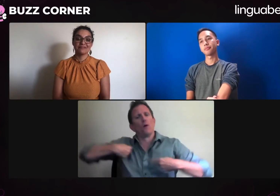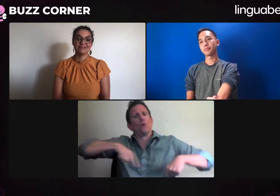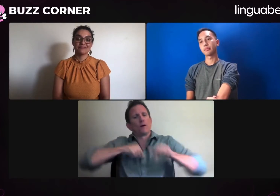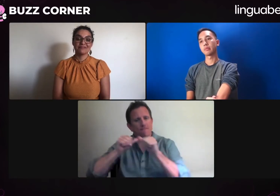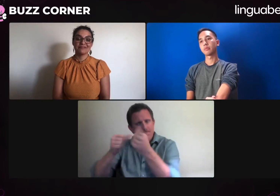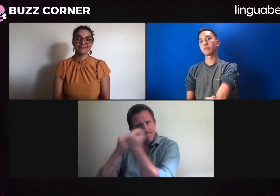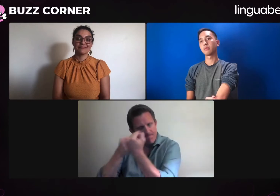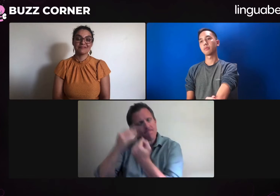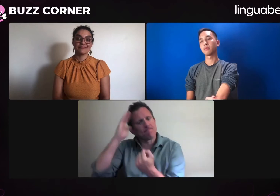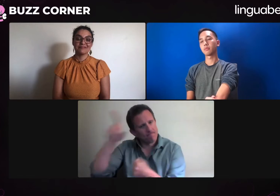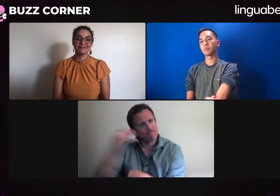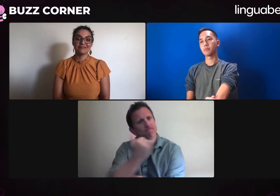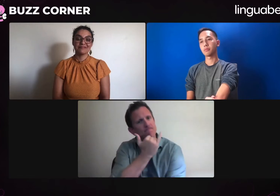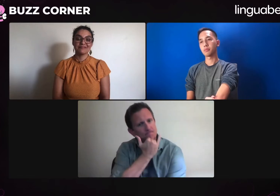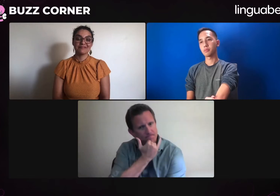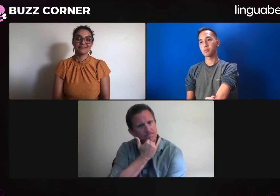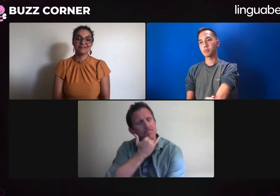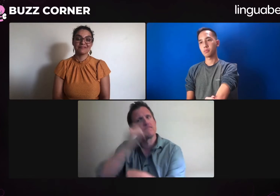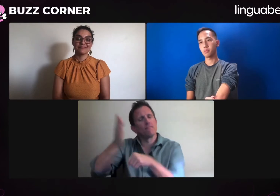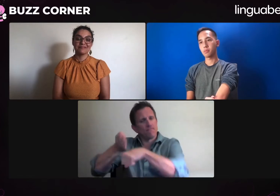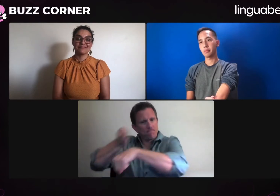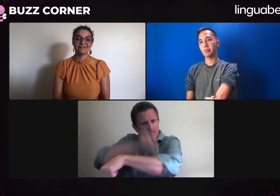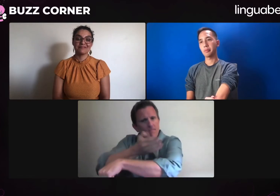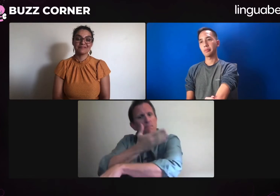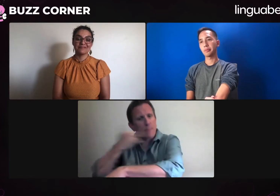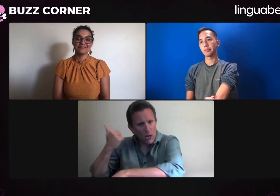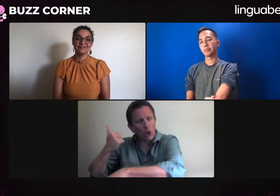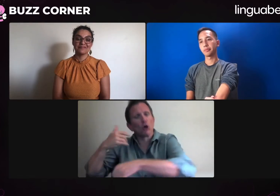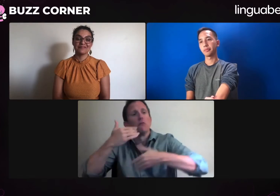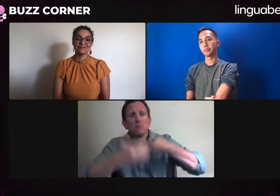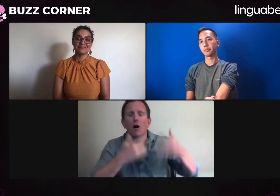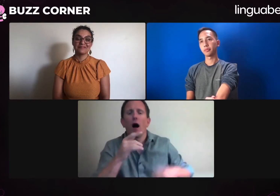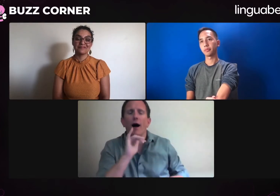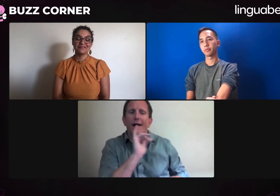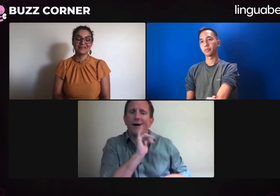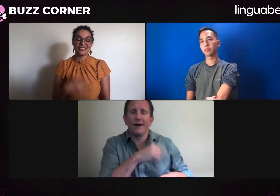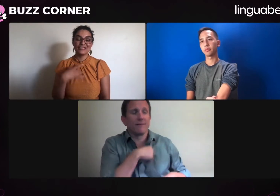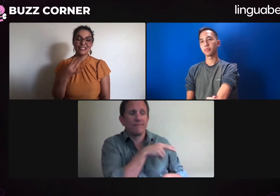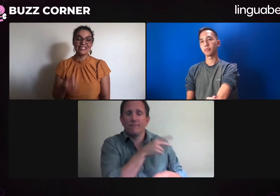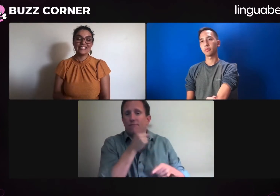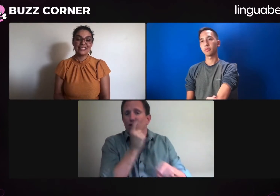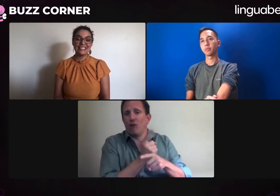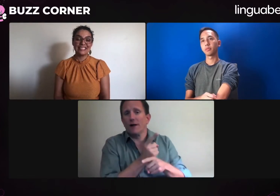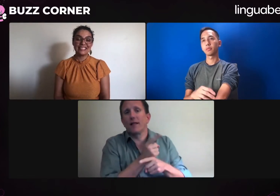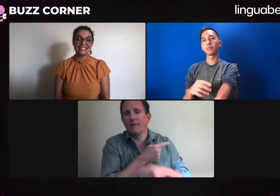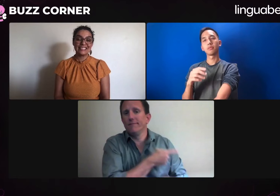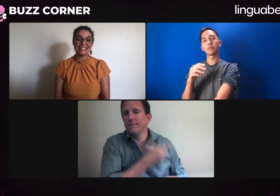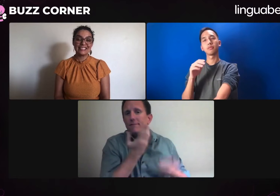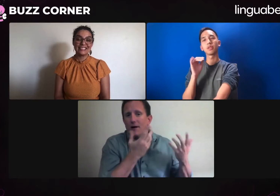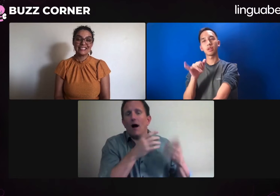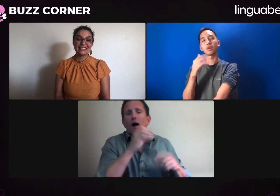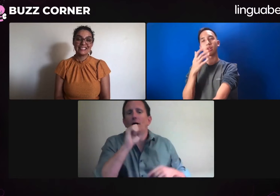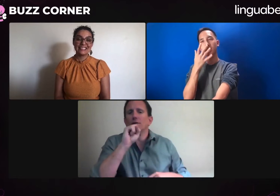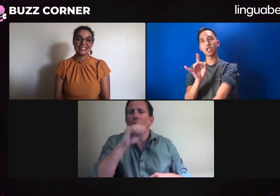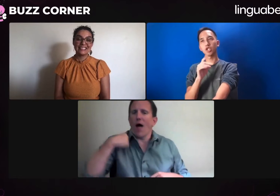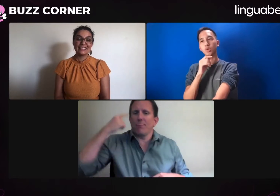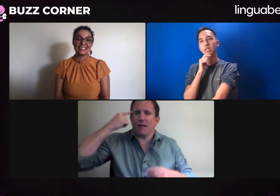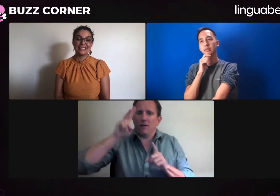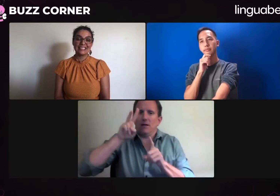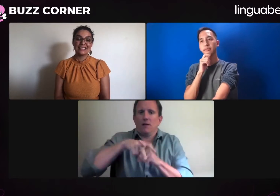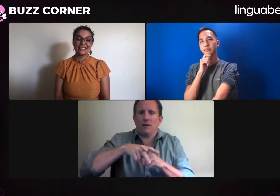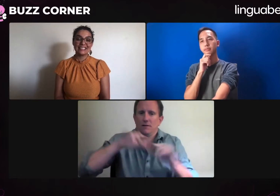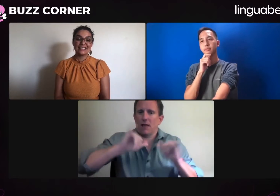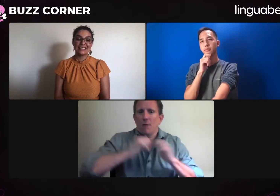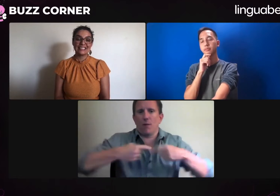problem by refusing to engage and refusing to pay attention to the improvements and to those changes, which means